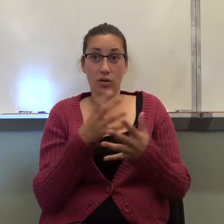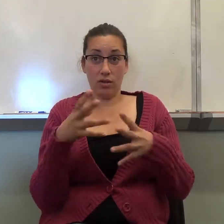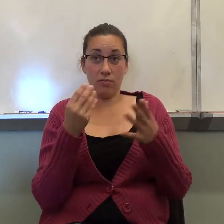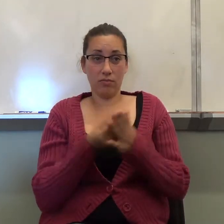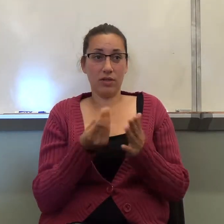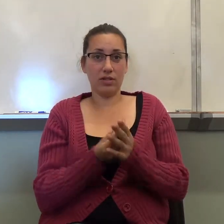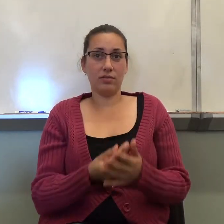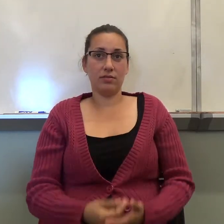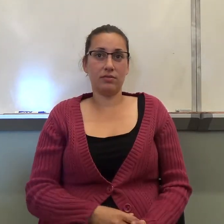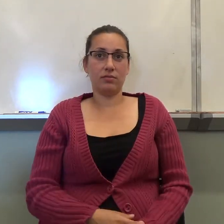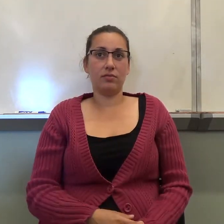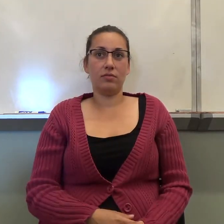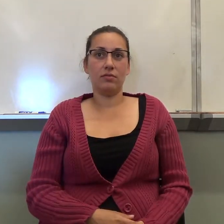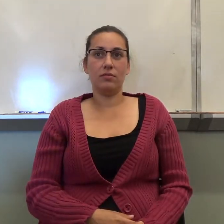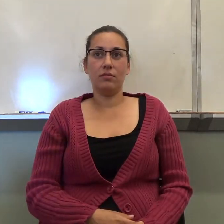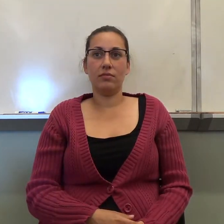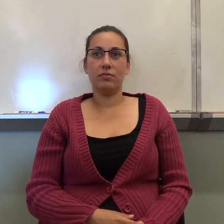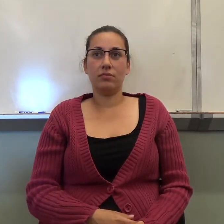that have the same variable